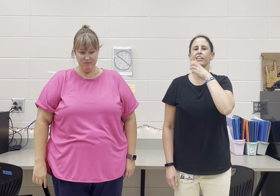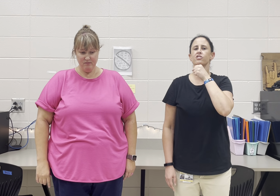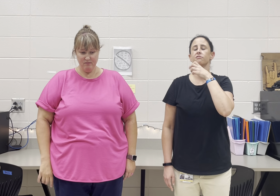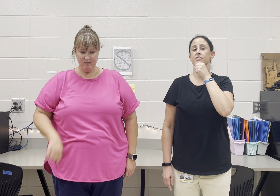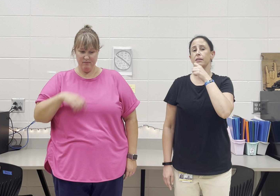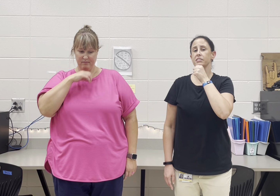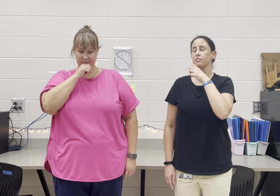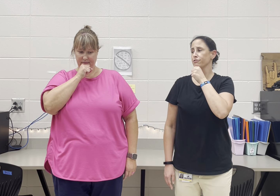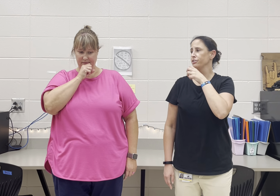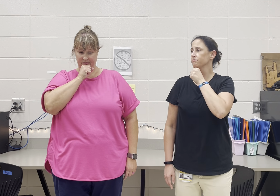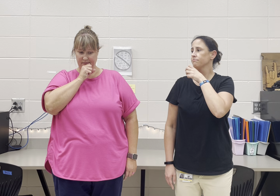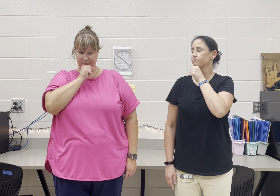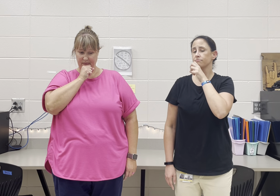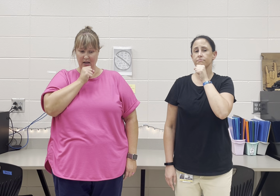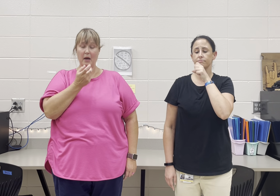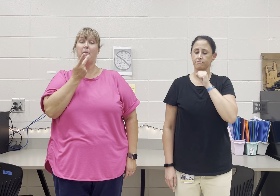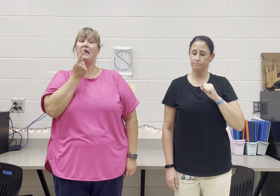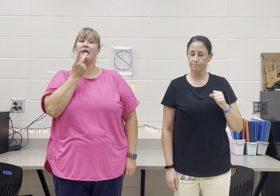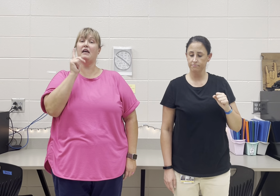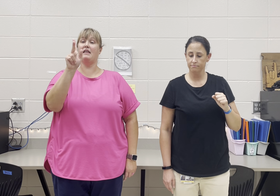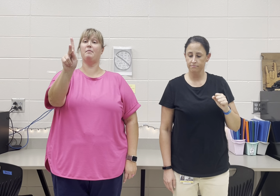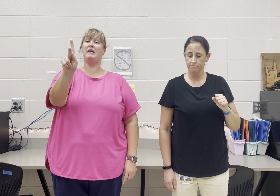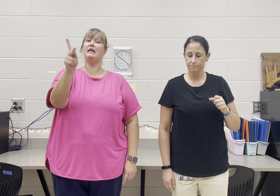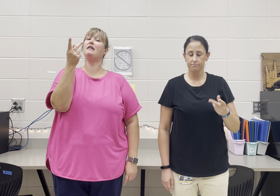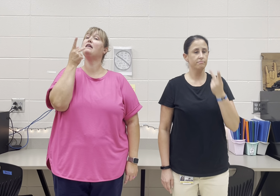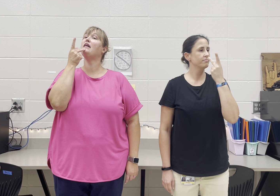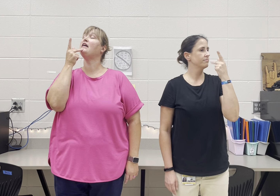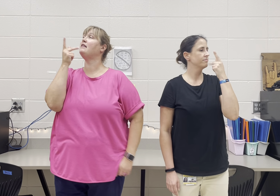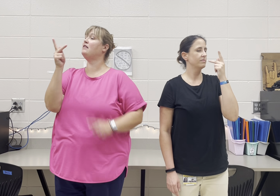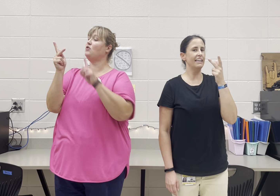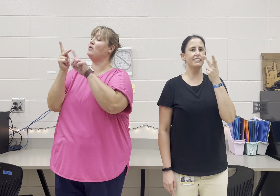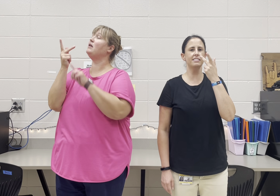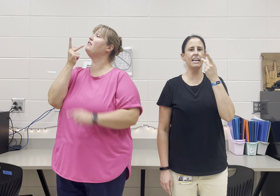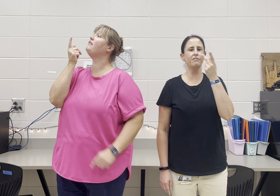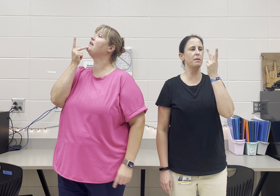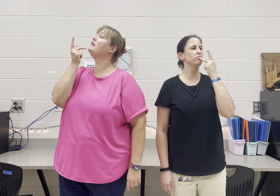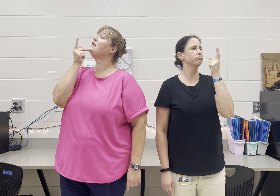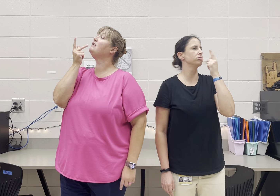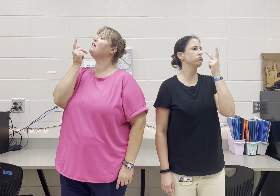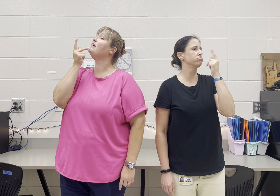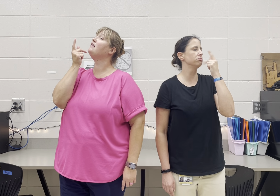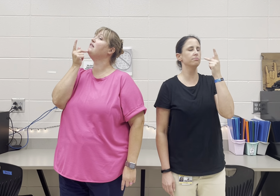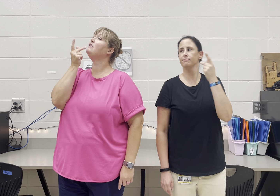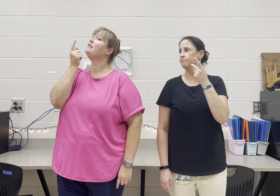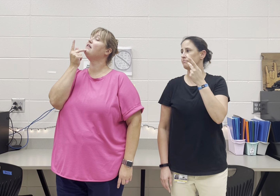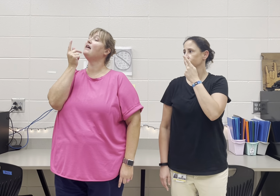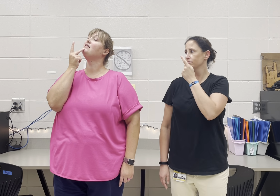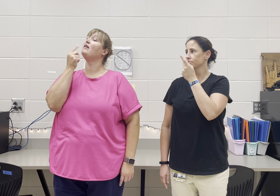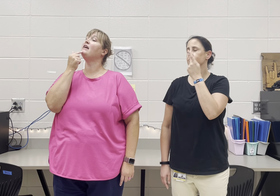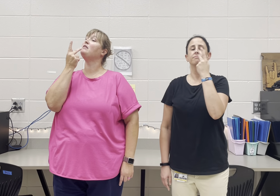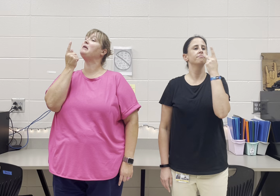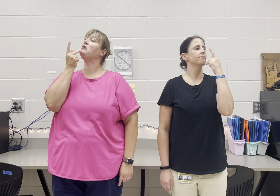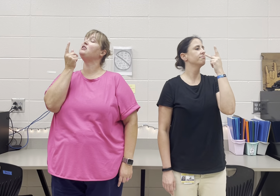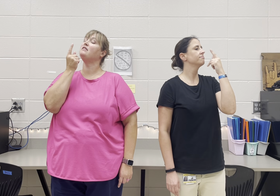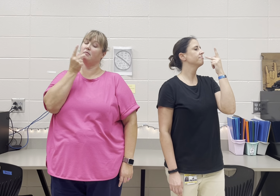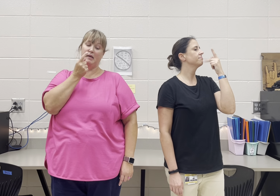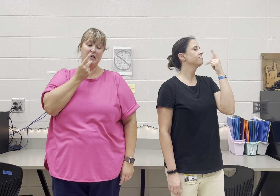Orange, same as the fruit. Pink. It's a P. And And it doesn't have to be. Yeah, right here at the bottom of your chin.